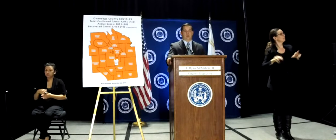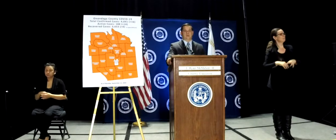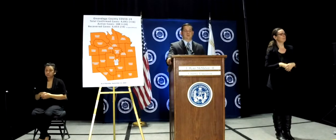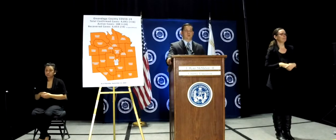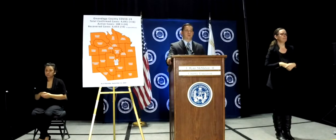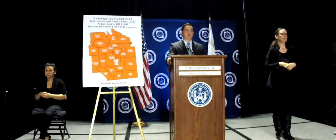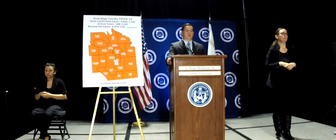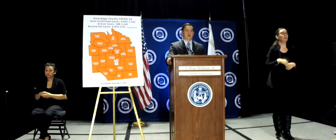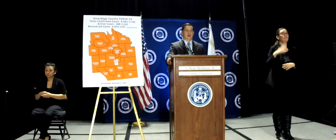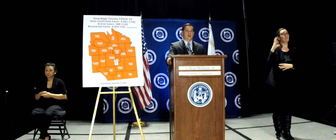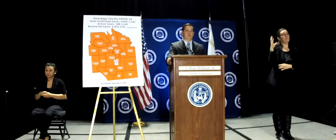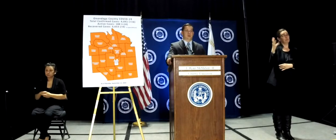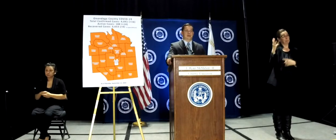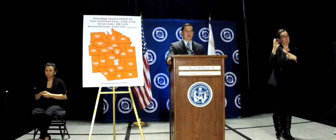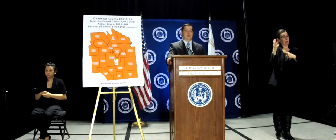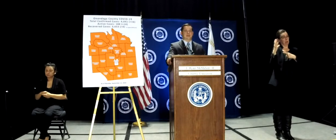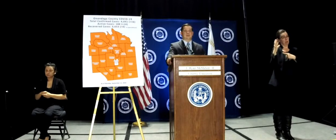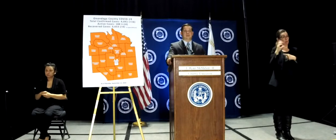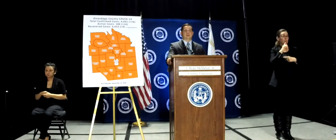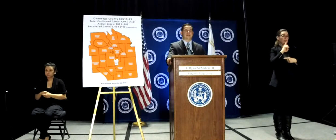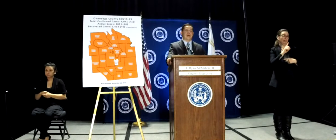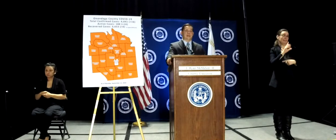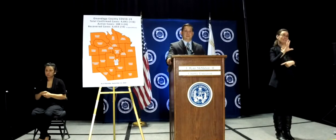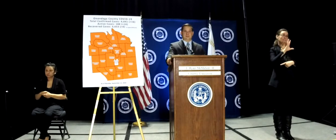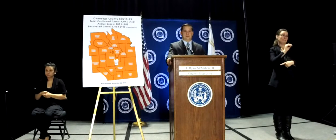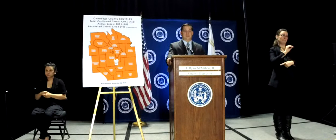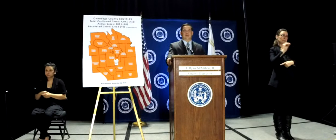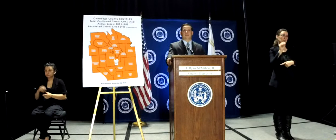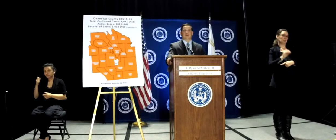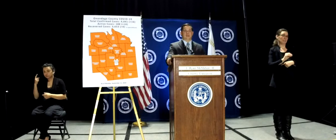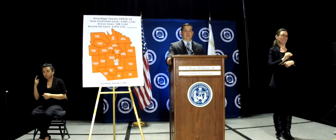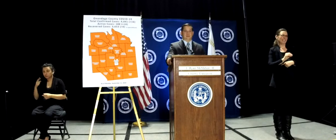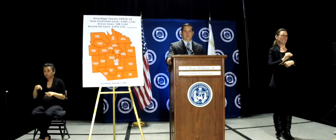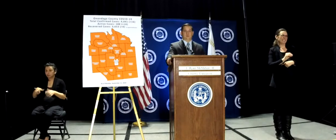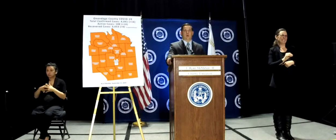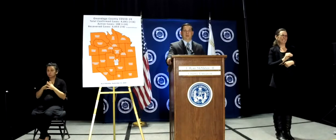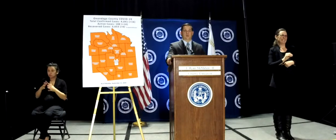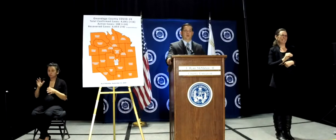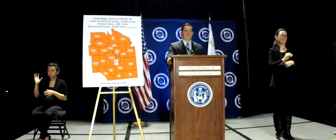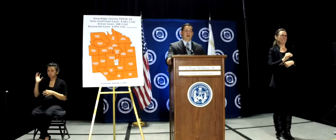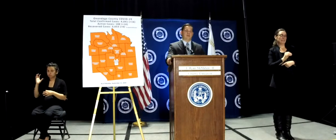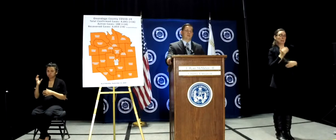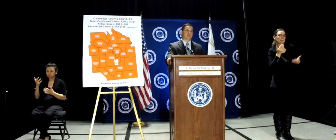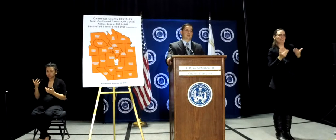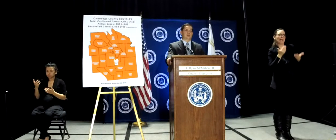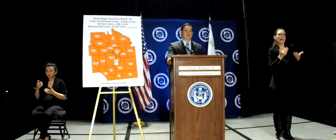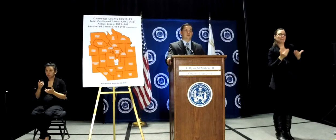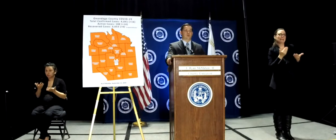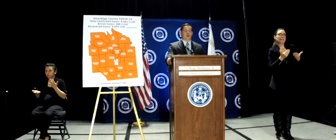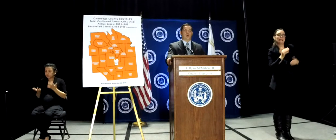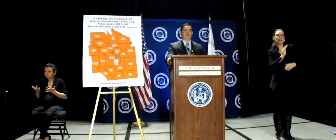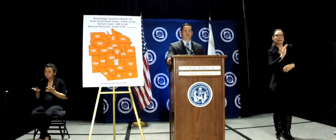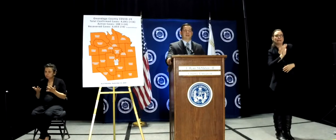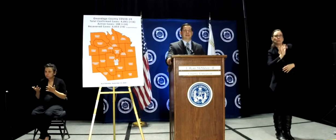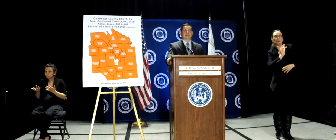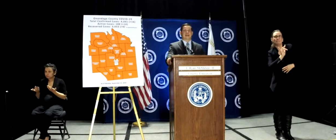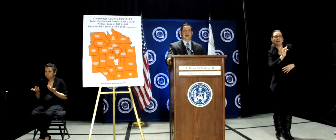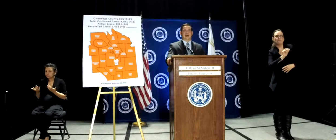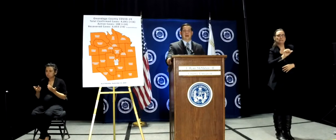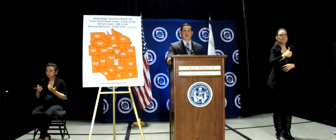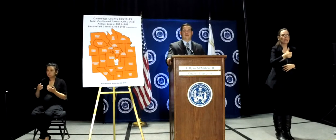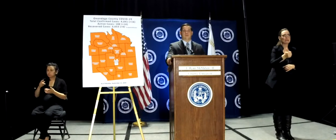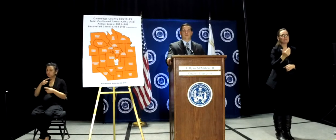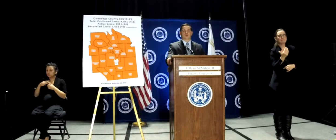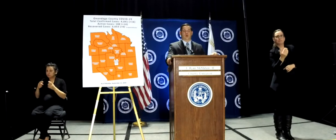year, right? So, but can you get 10? Can you get 15, 20, 25? If you know everybody does